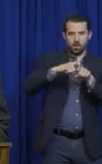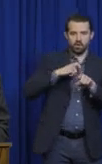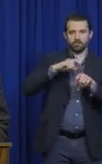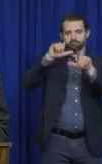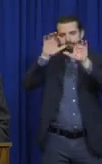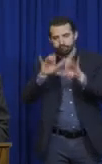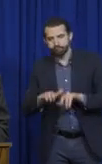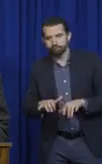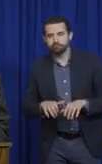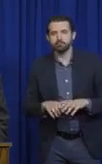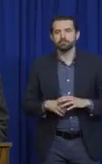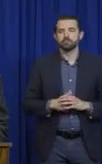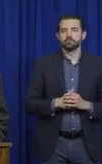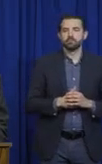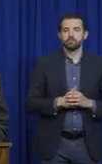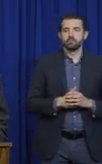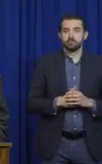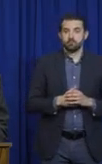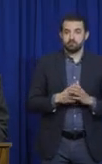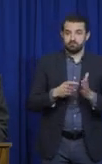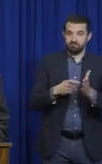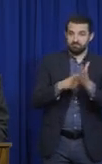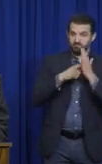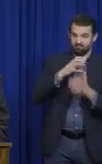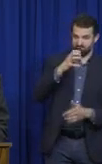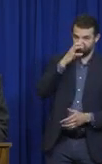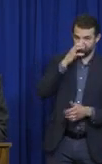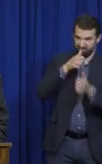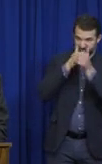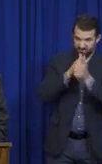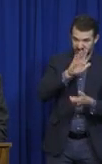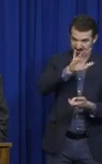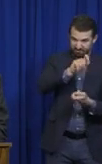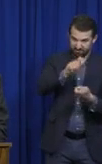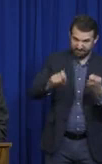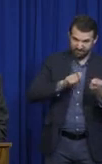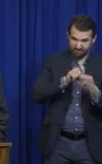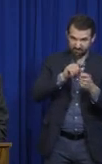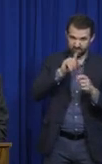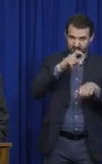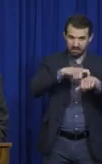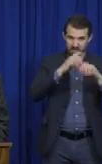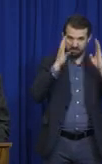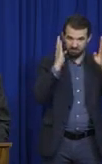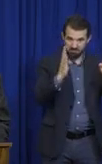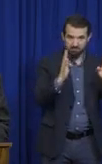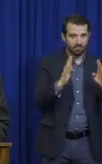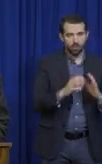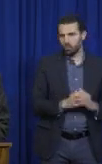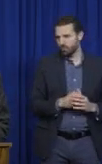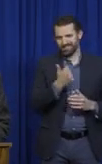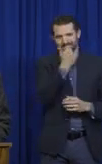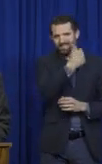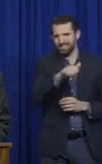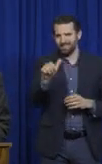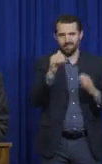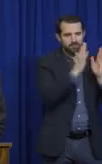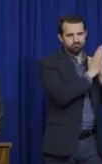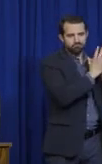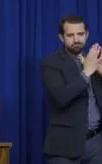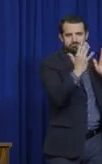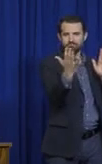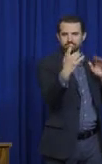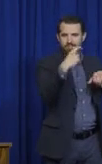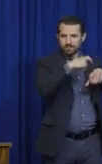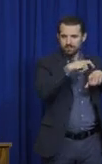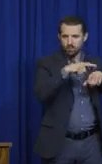not mean that you have to file during those times. You could file anytime afterward as well.